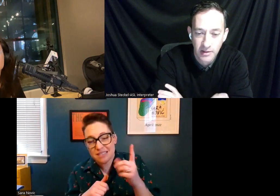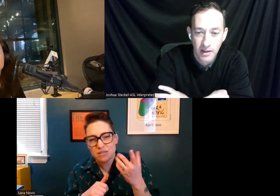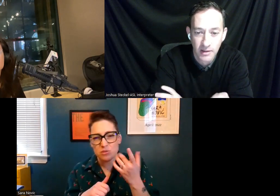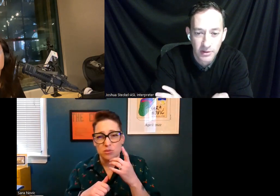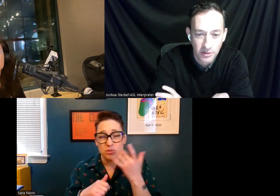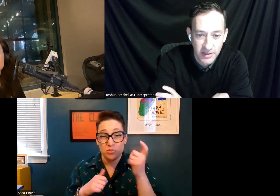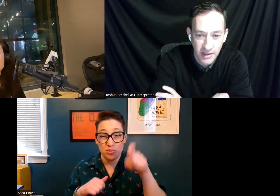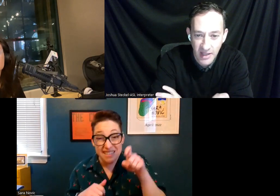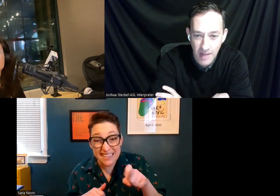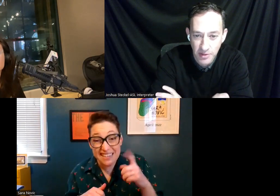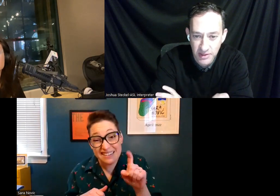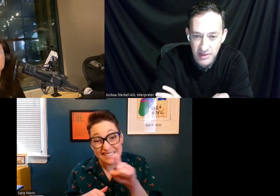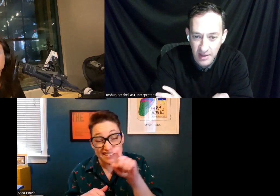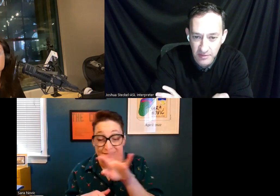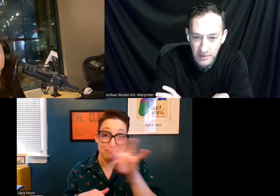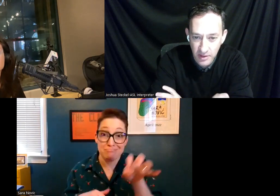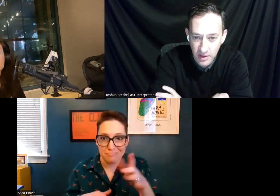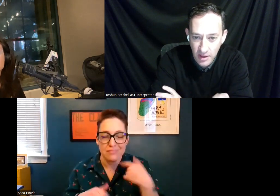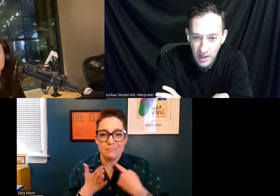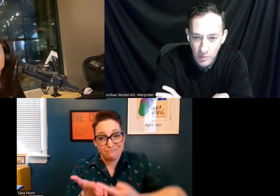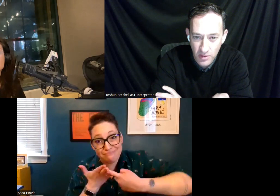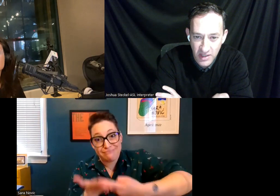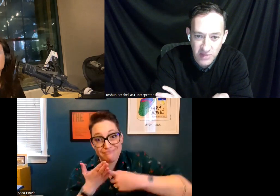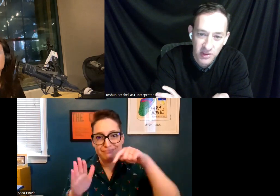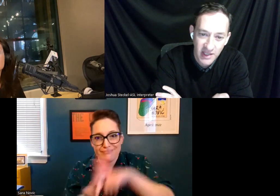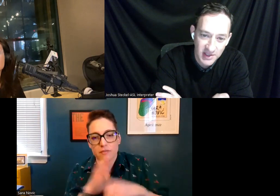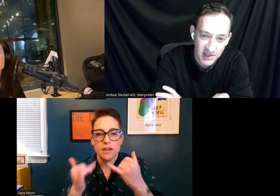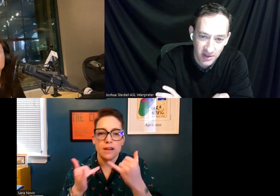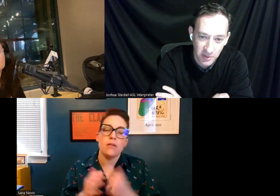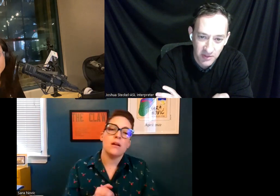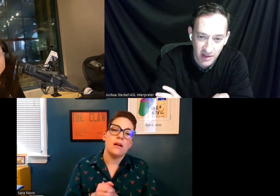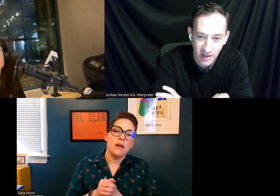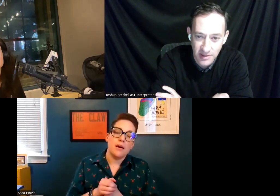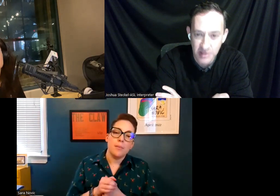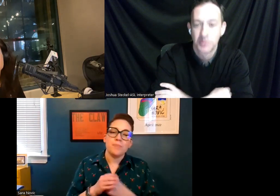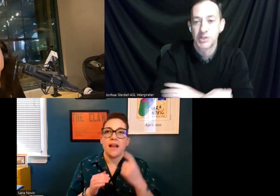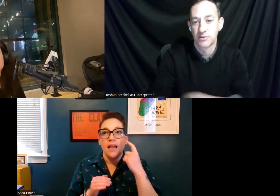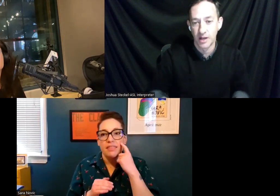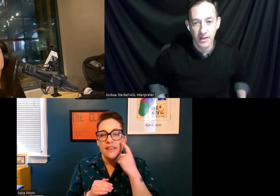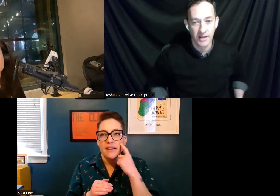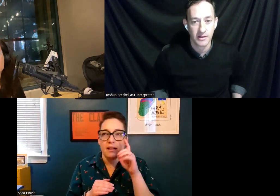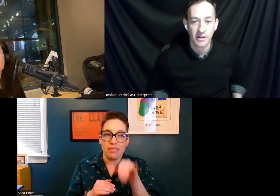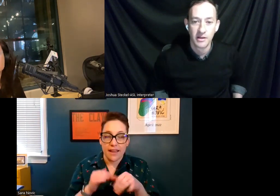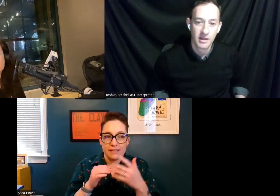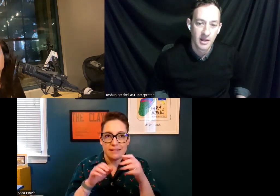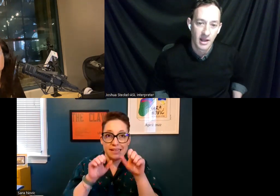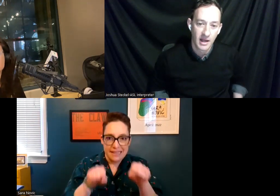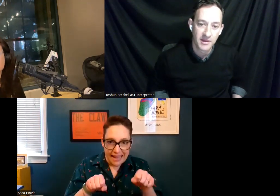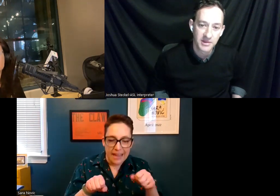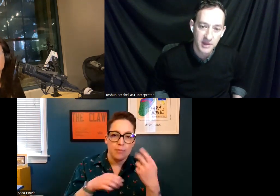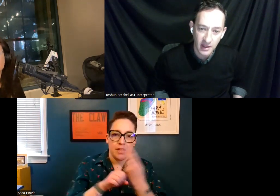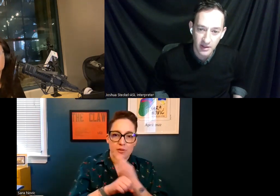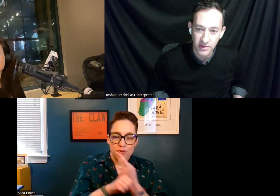between little d and capital D deaf, and whether that's really necessary. We've had a lot of discourse around that. And